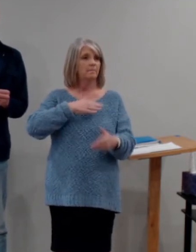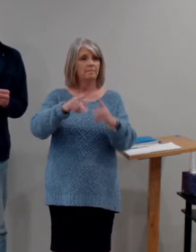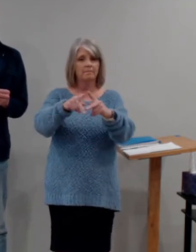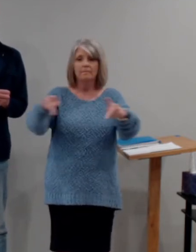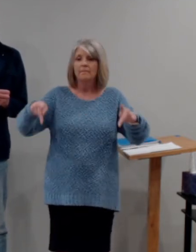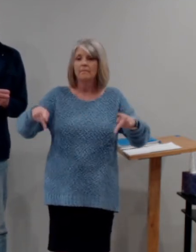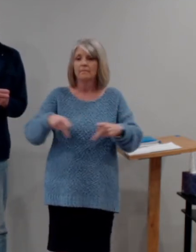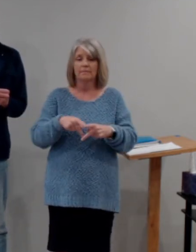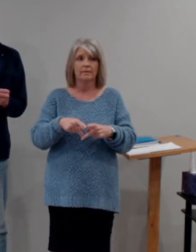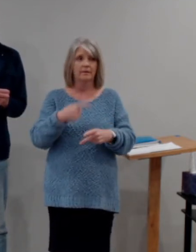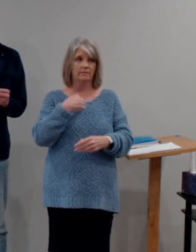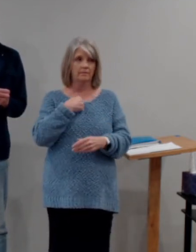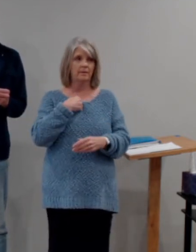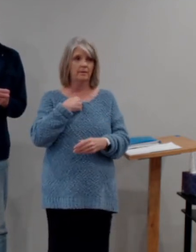Jesus die your place.